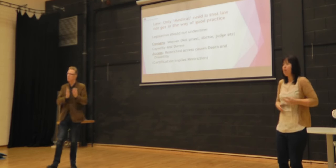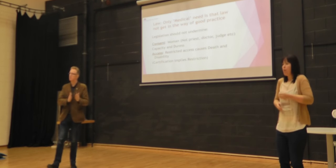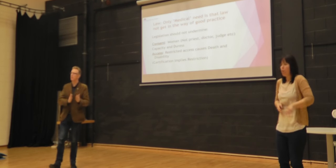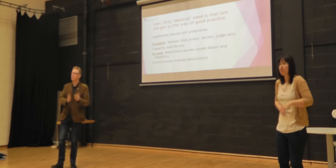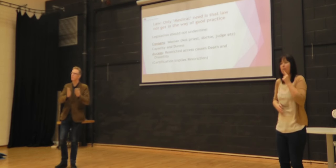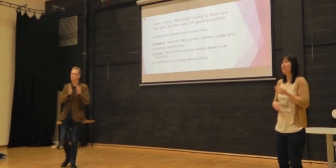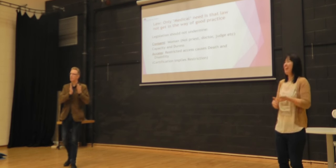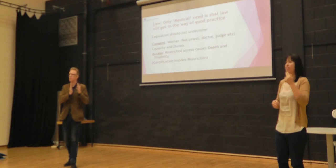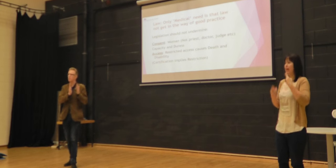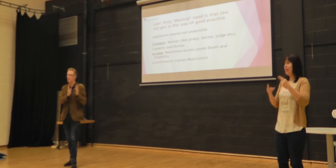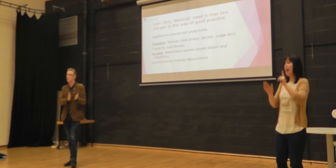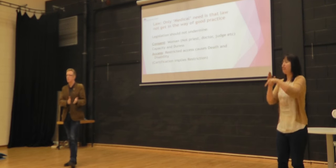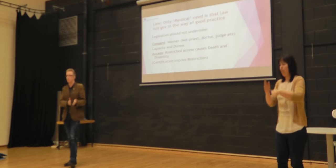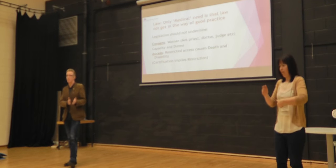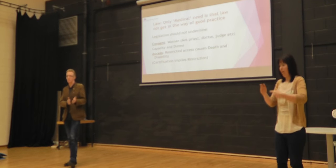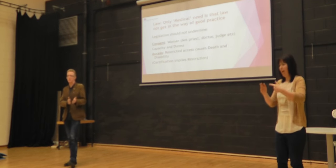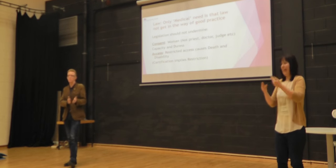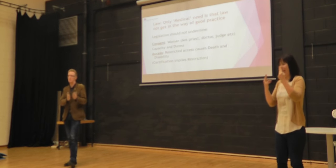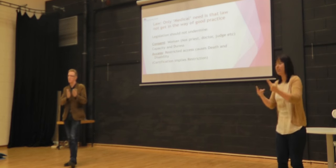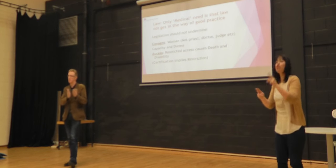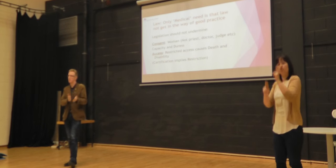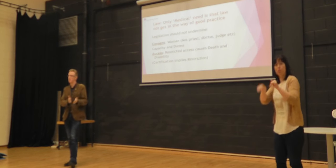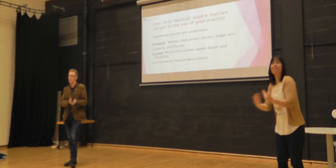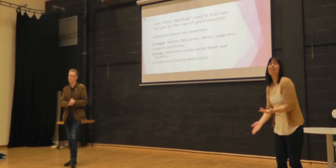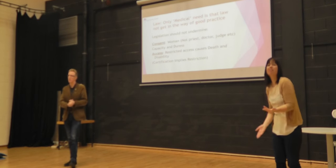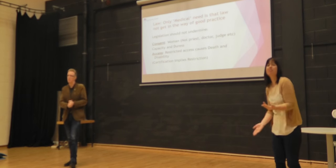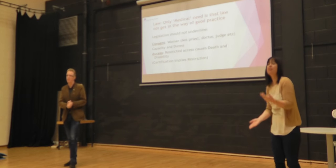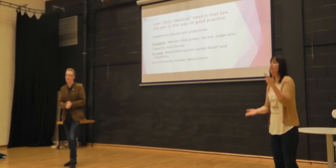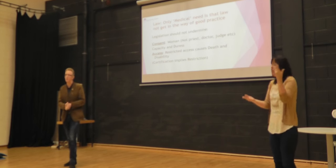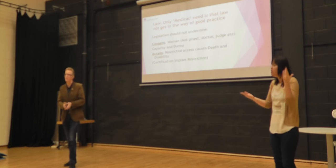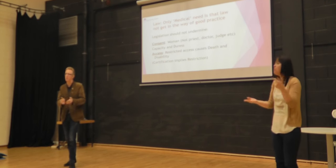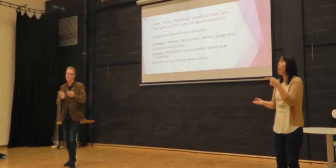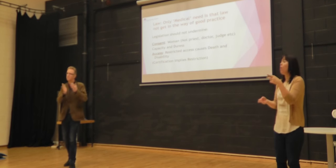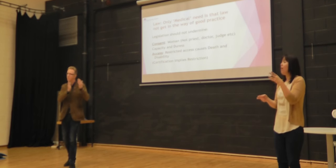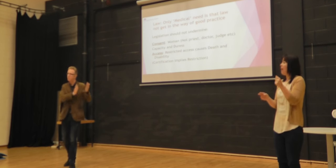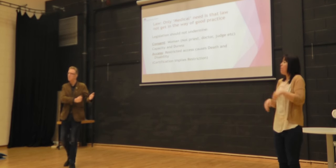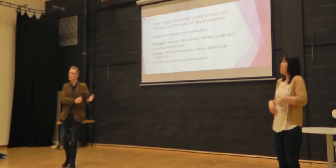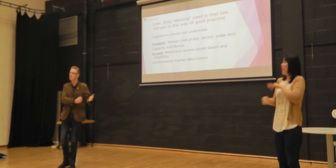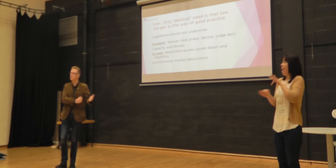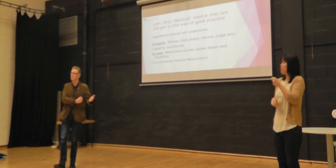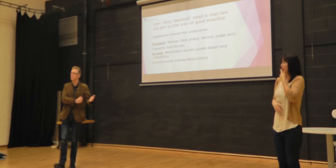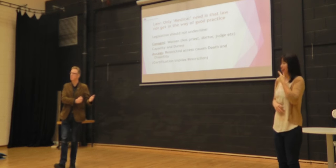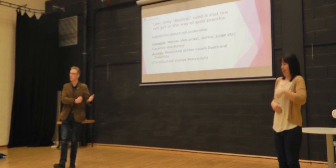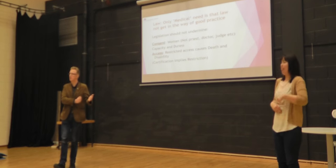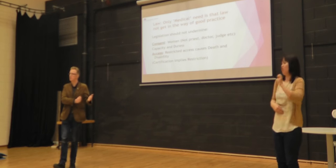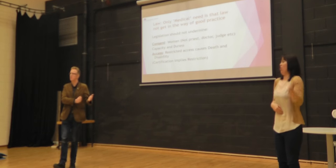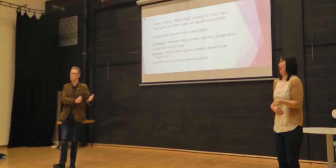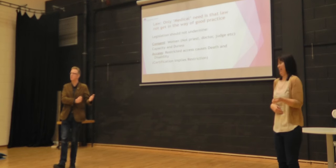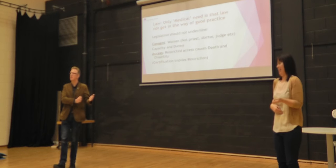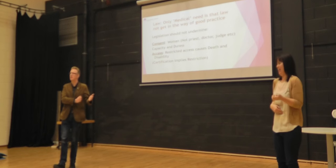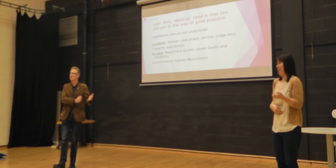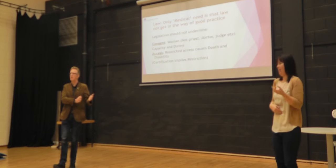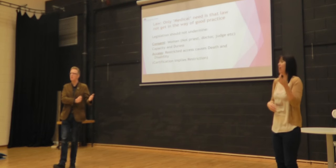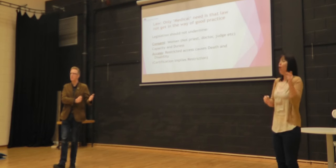it is much better than when the earliest abortion, in some ways, is the morning after pill, and